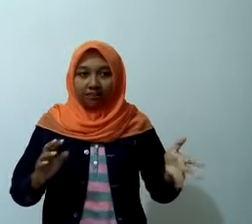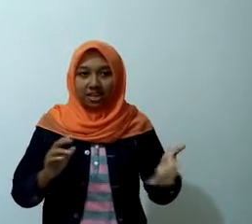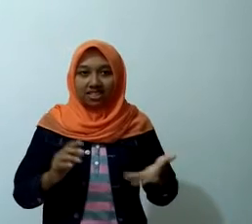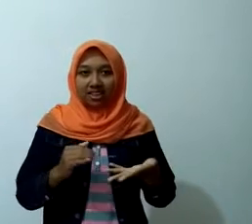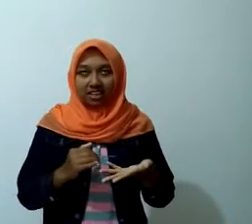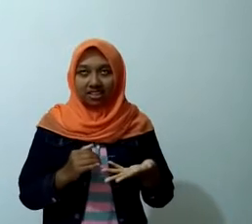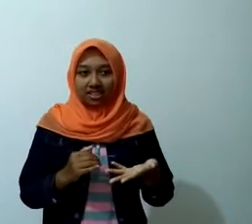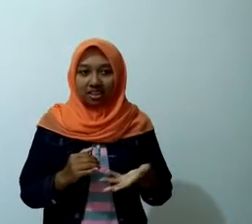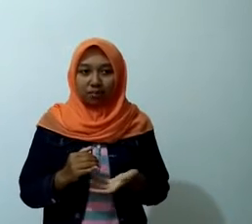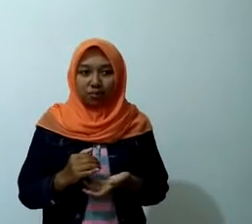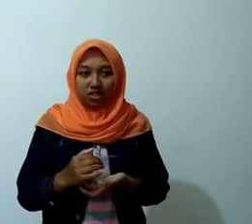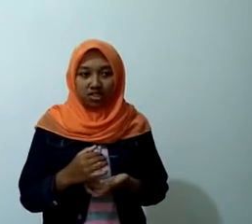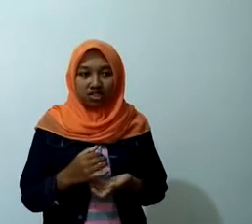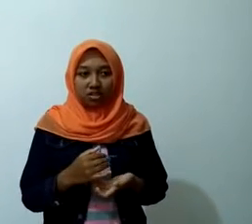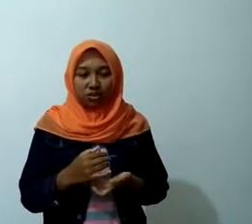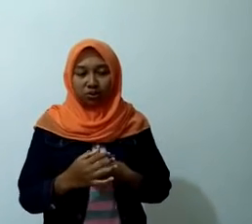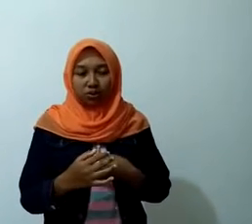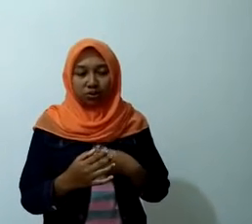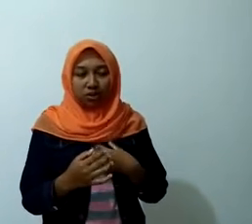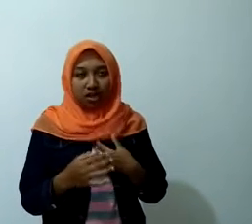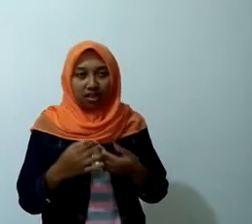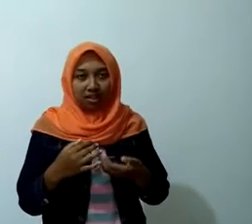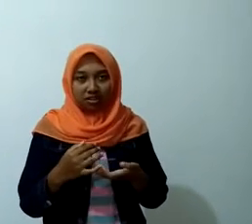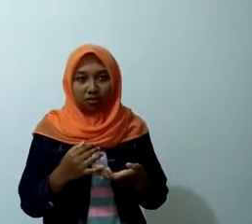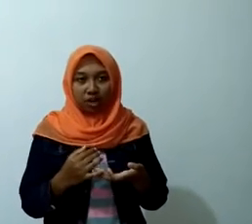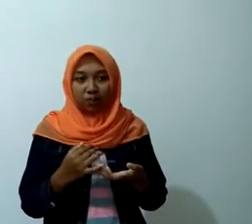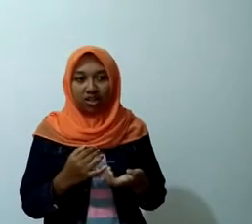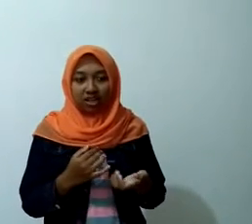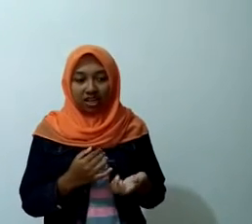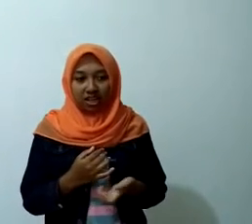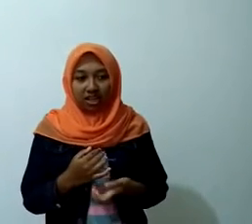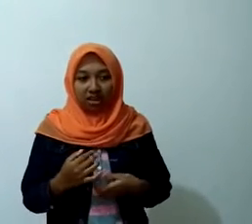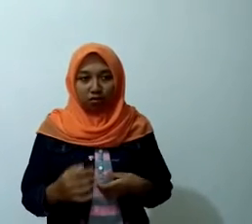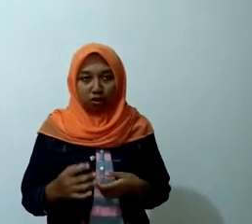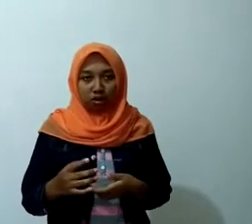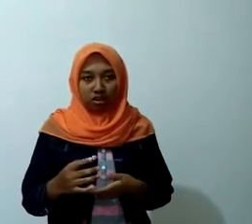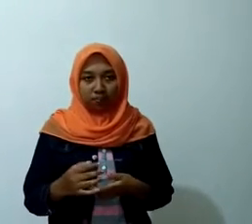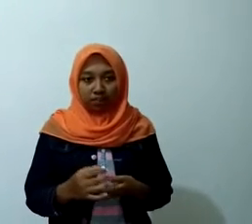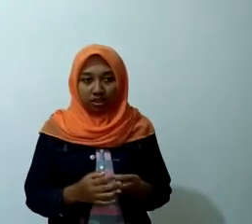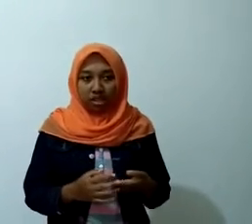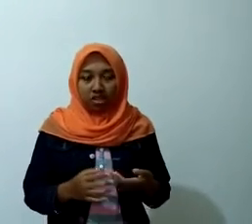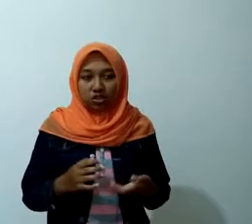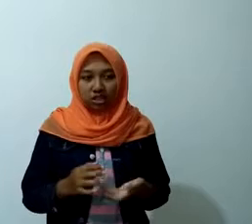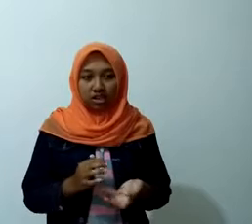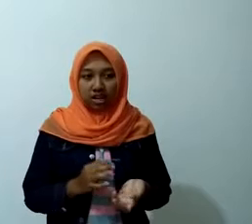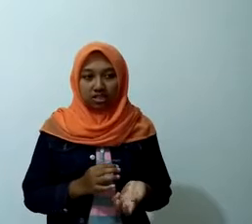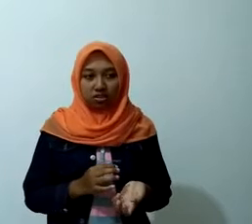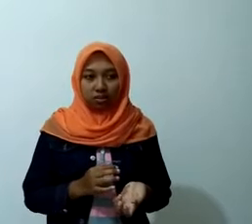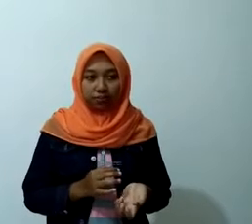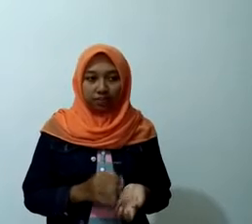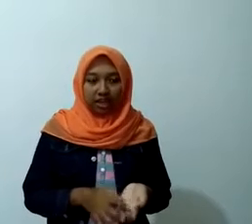And puzzle is important to learn vocabulary for junior high